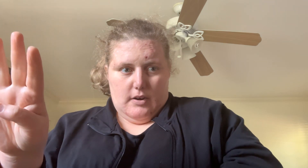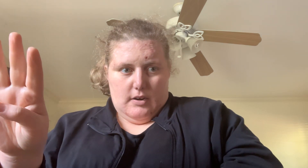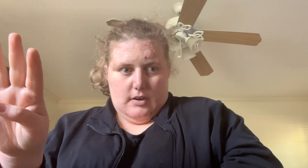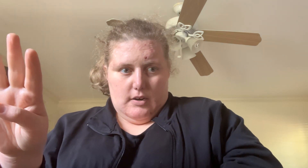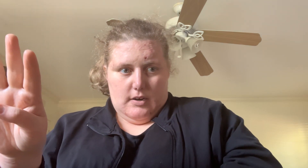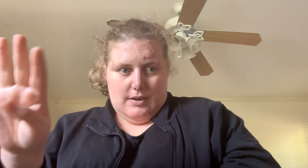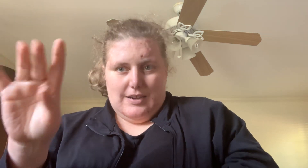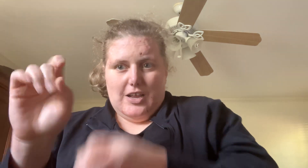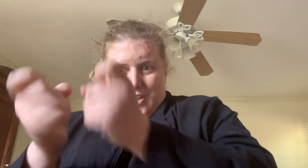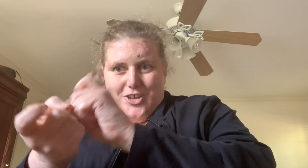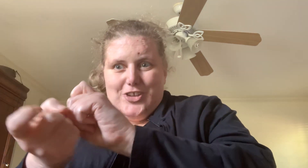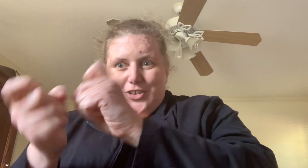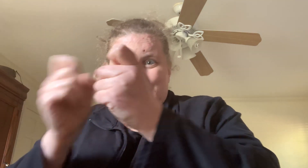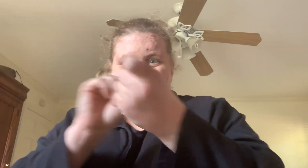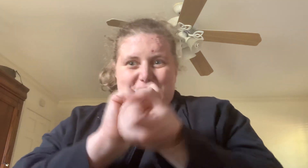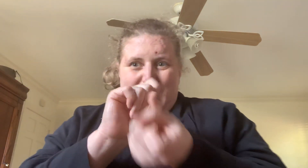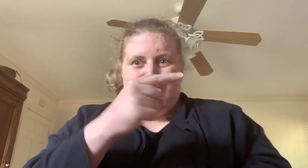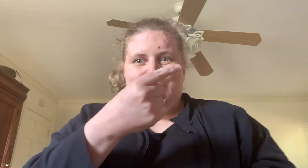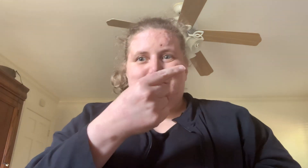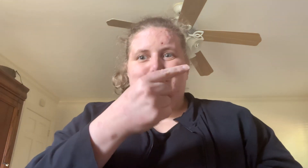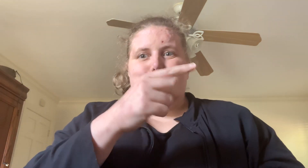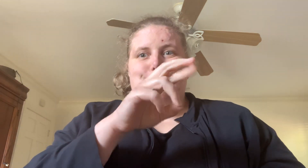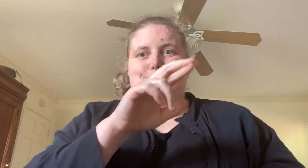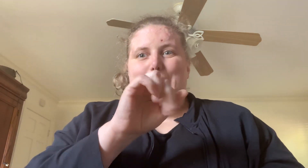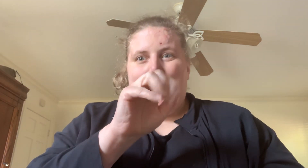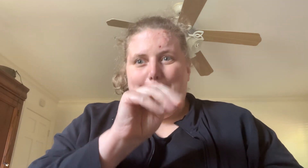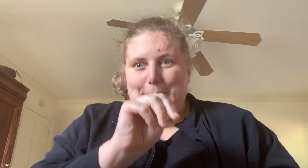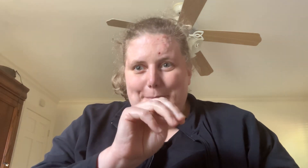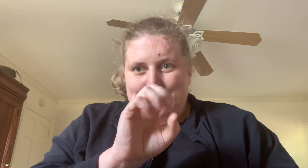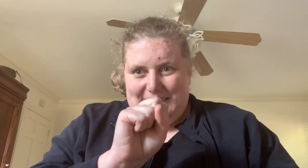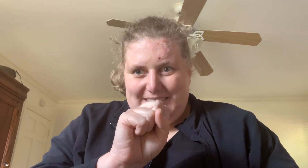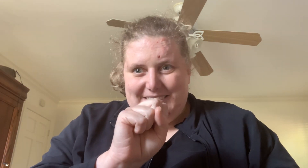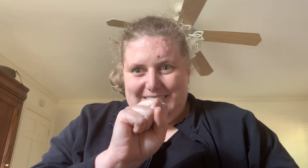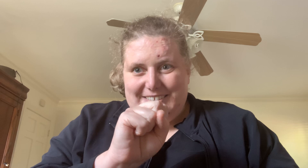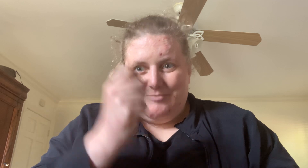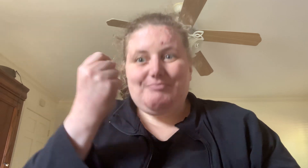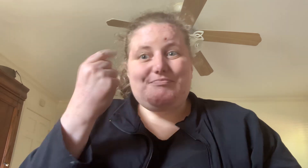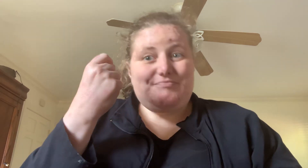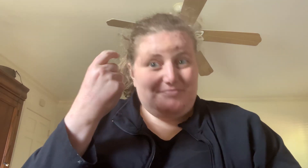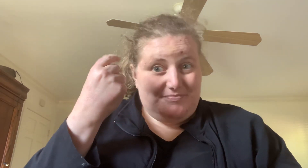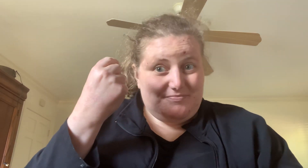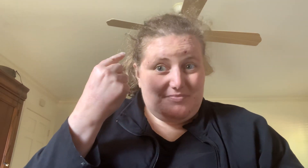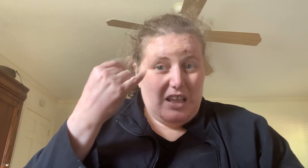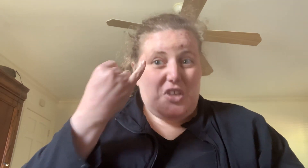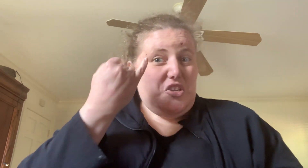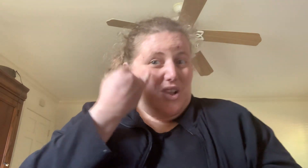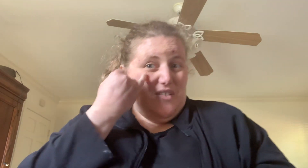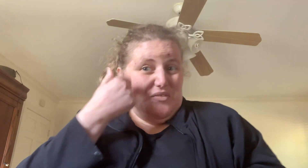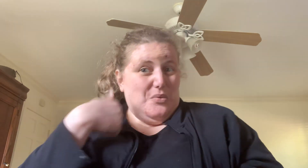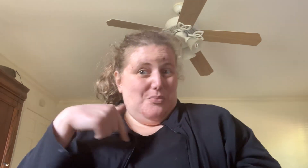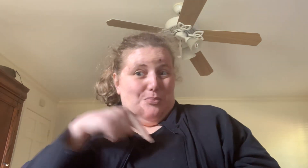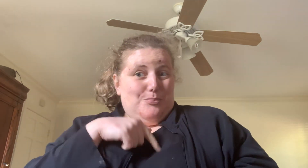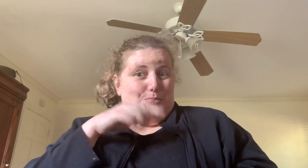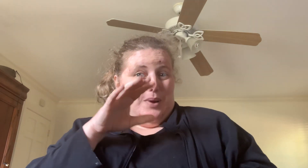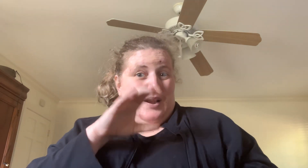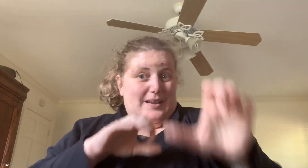if everything was completely reacted and how much did we produce, we would be weighing